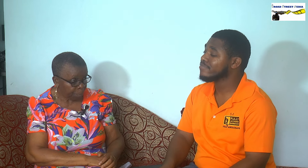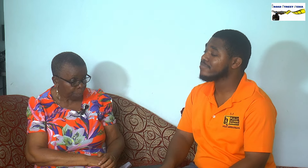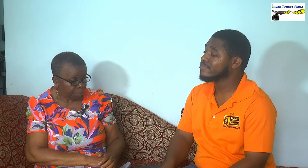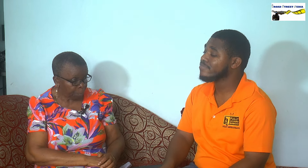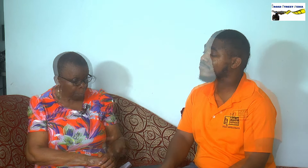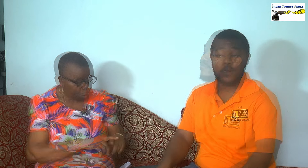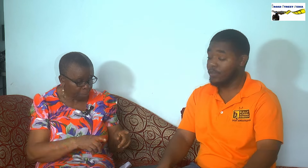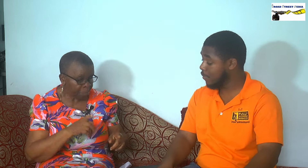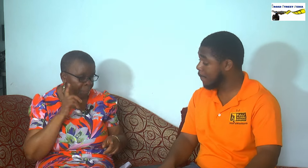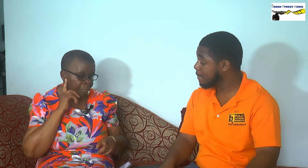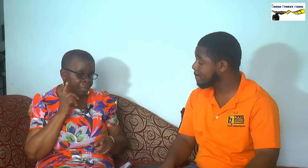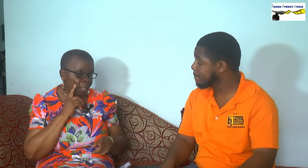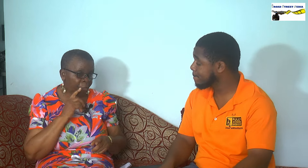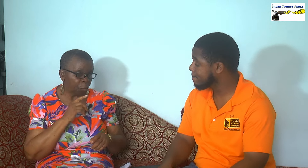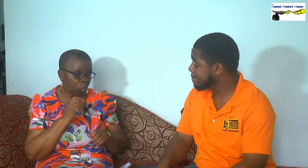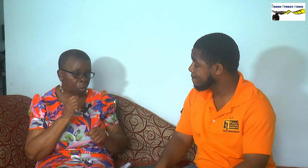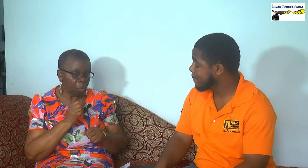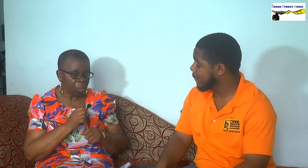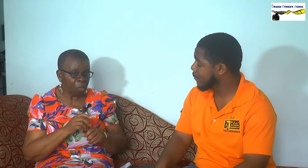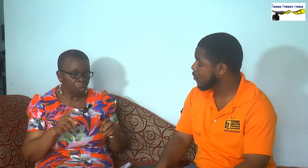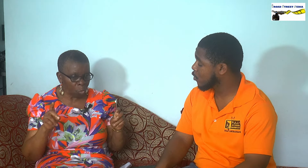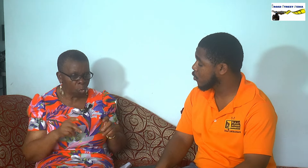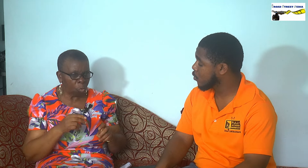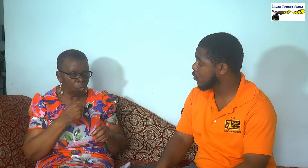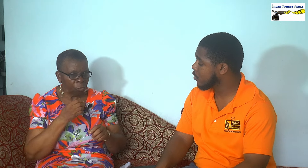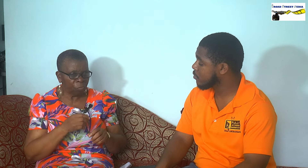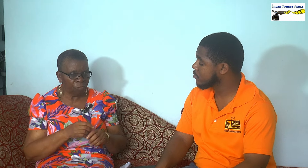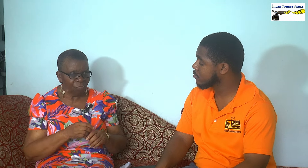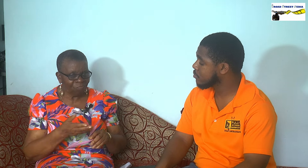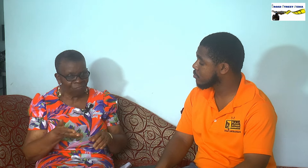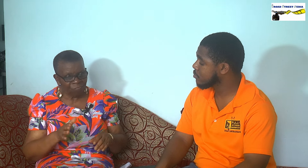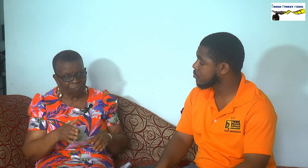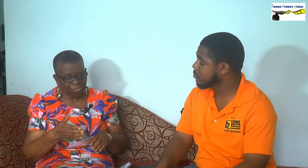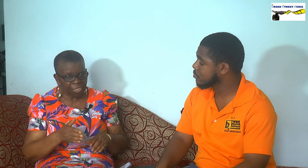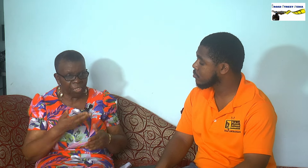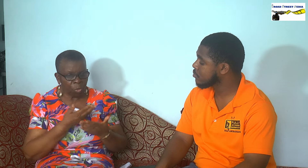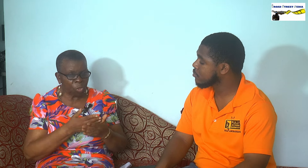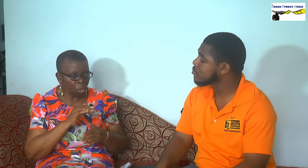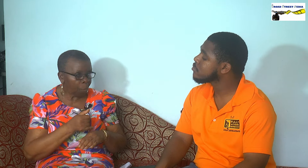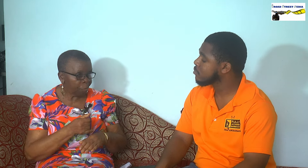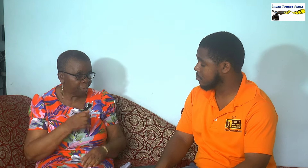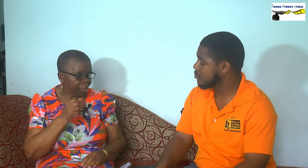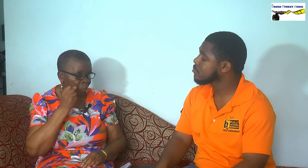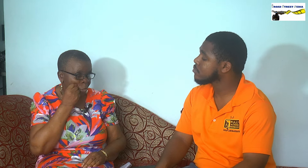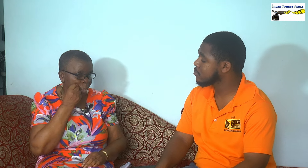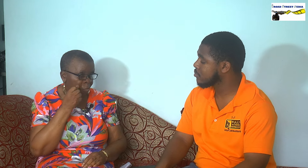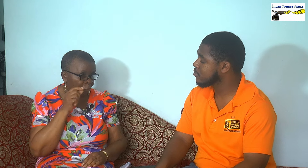Right. Some deaf do fairly good jobs. Sabrina